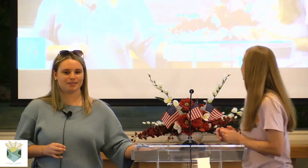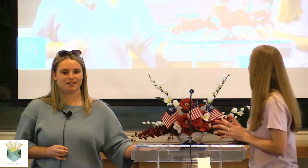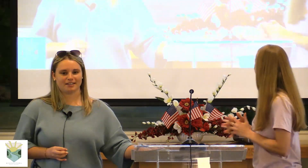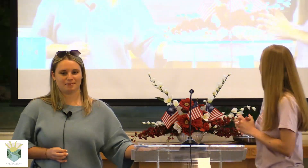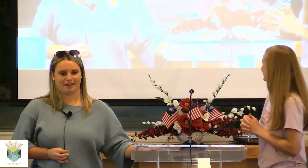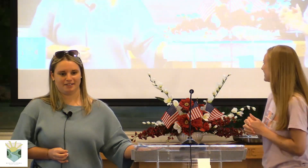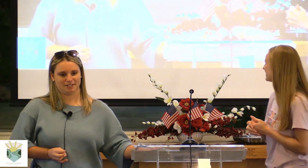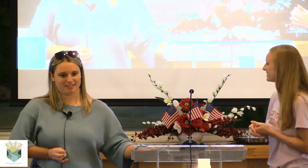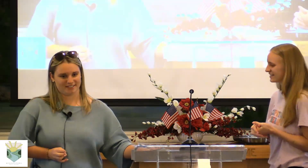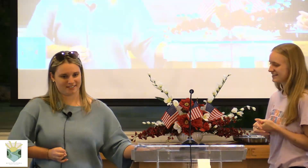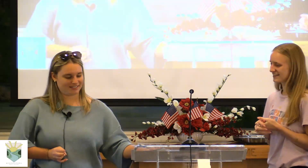next page,